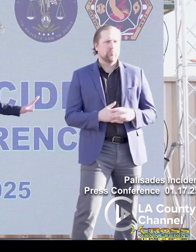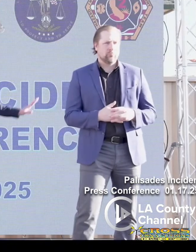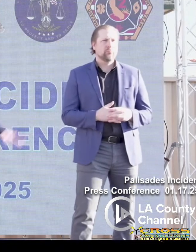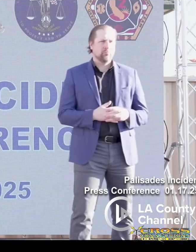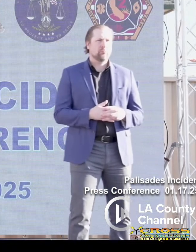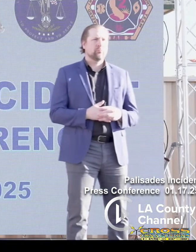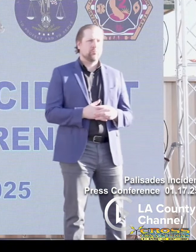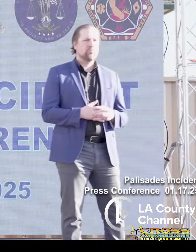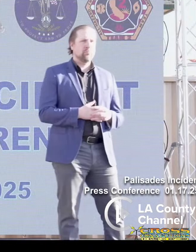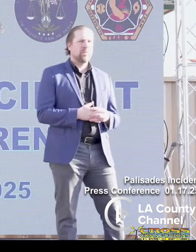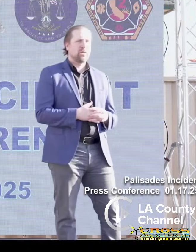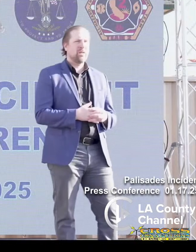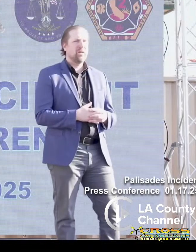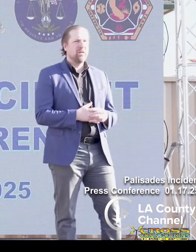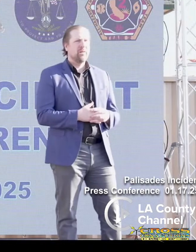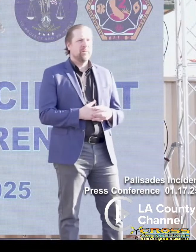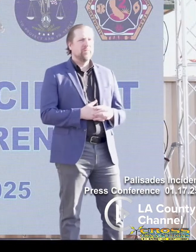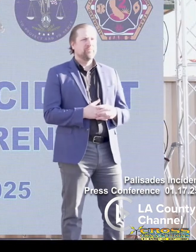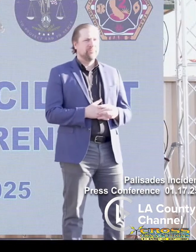Nope.